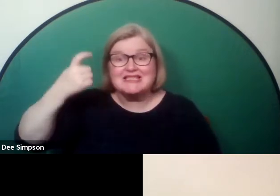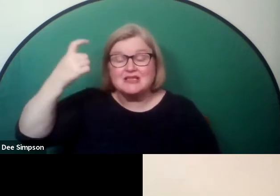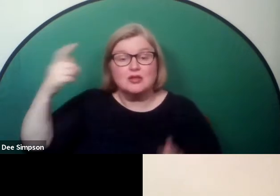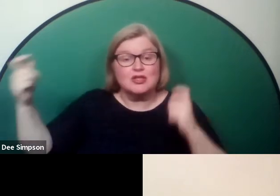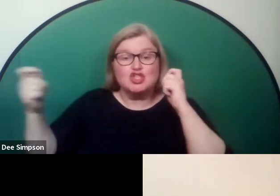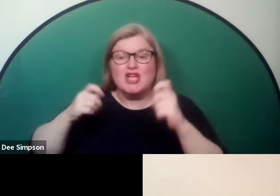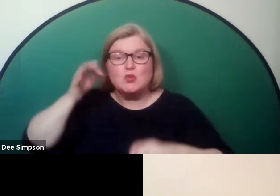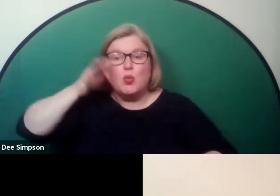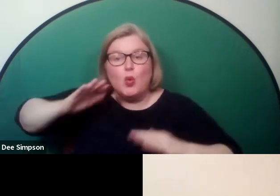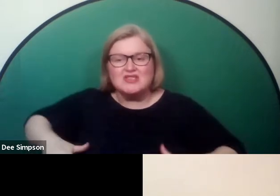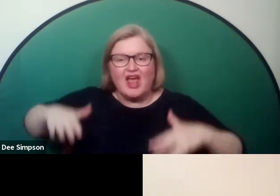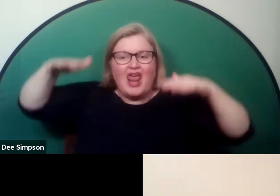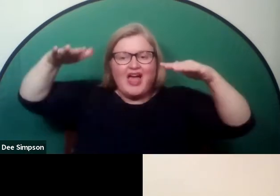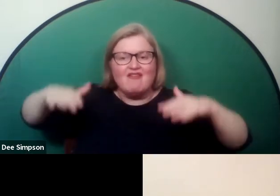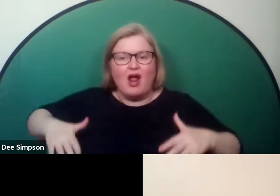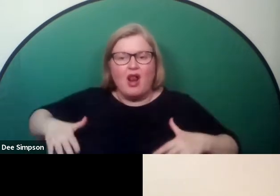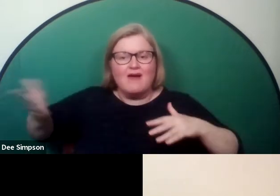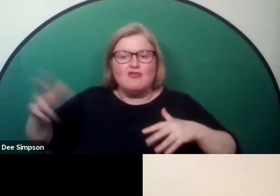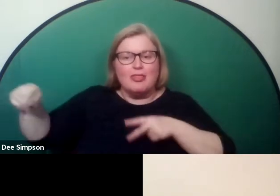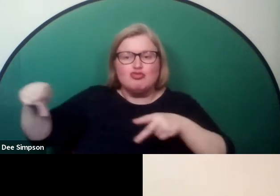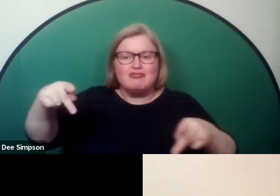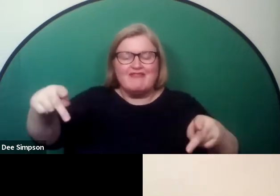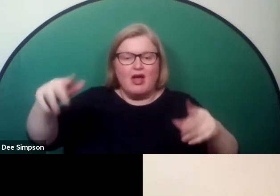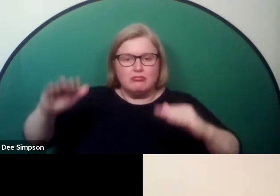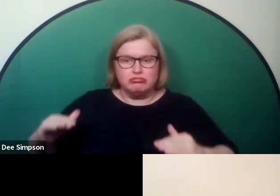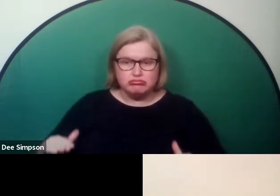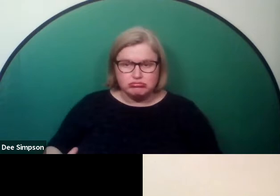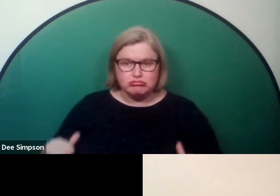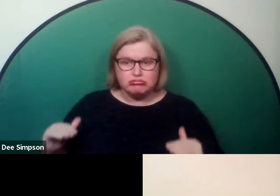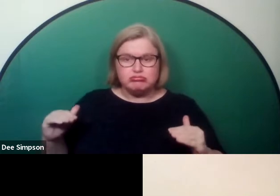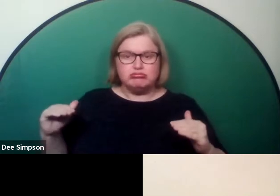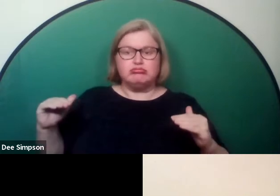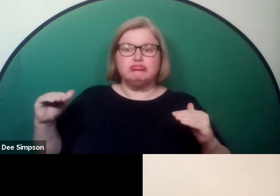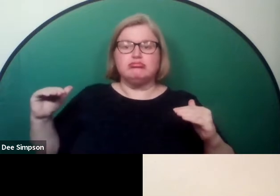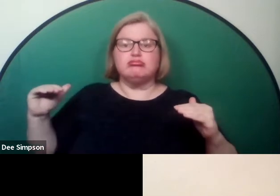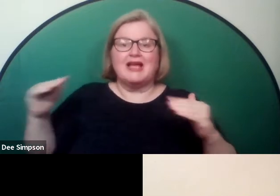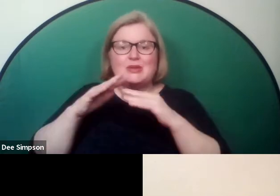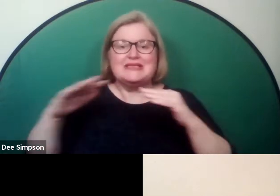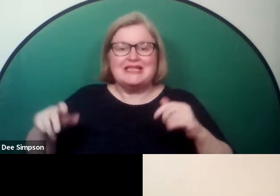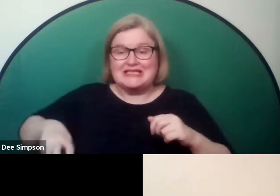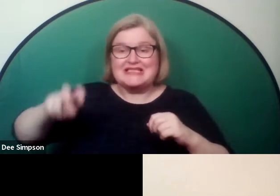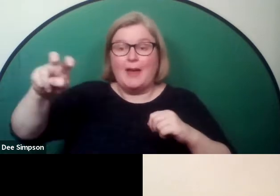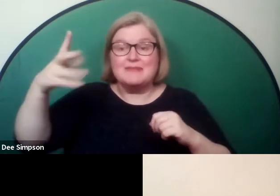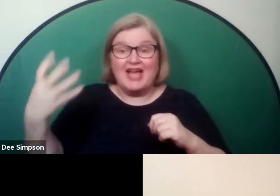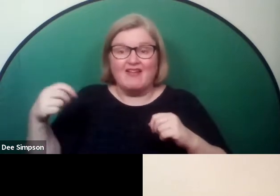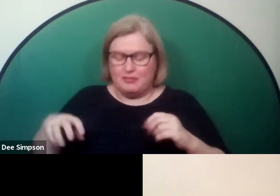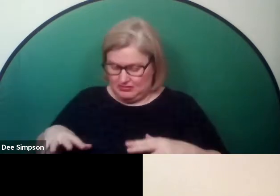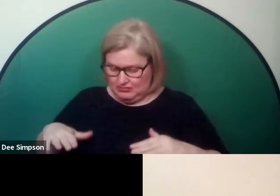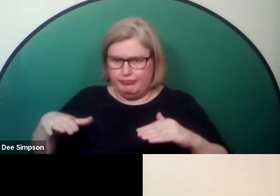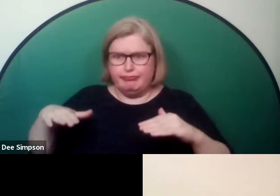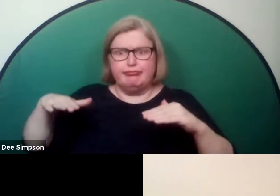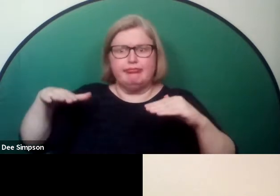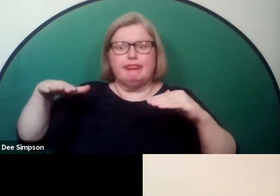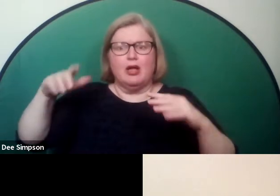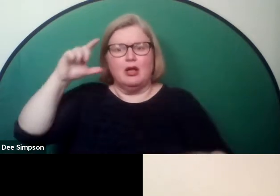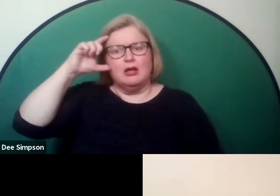changing water levels from the river. So you can see the water is actually rising up above the steps in this image.